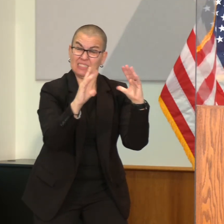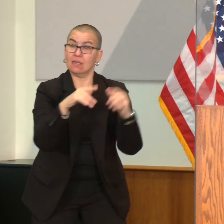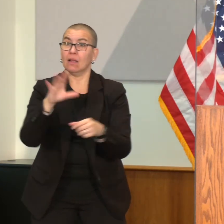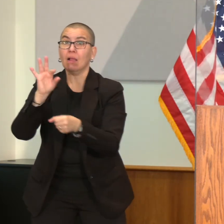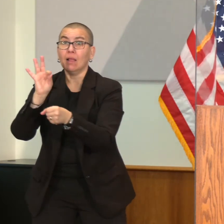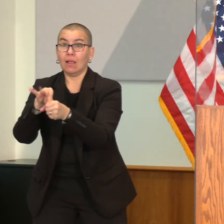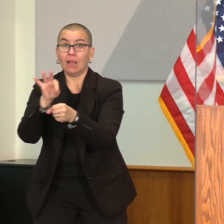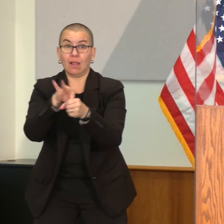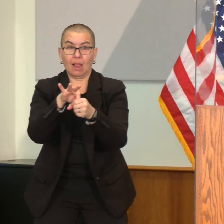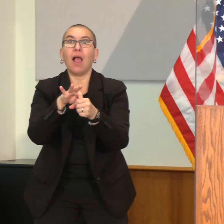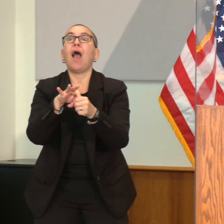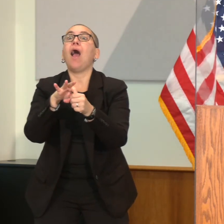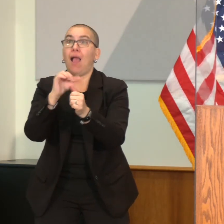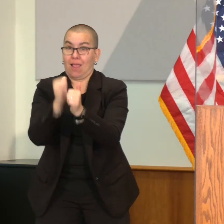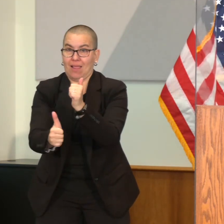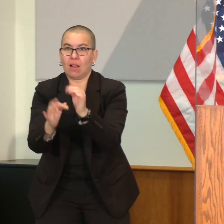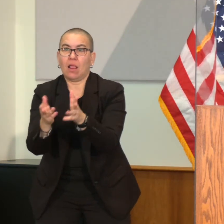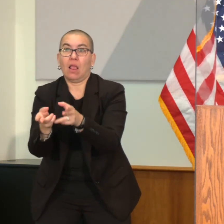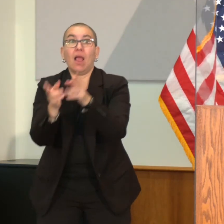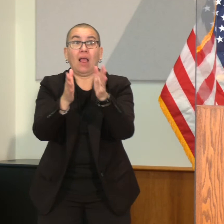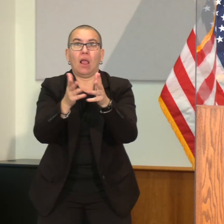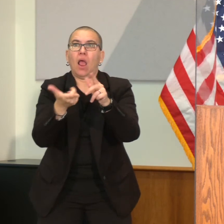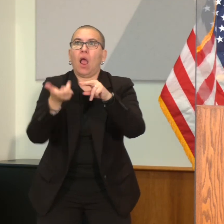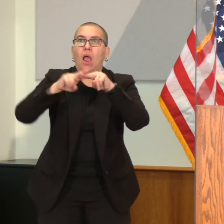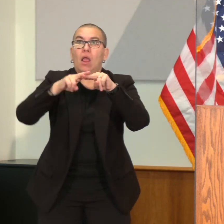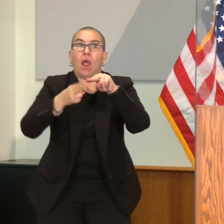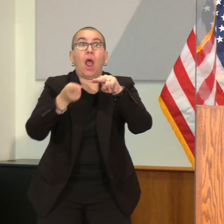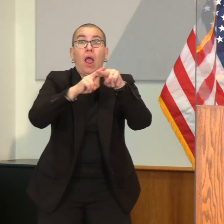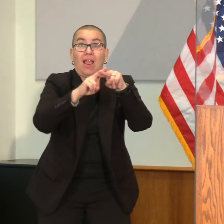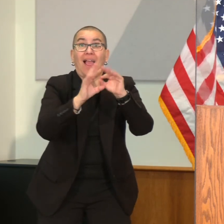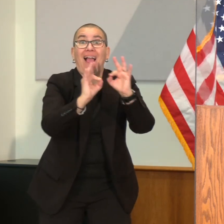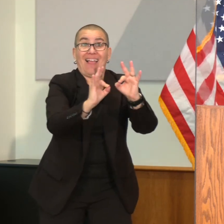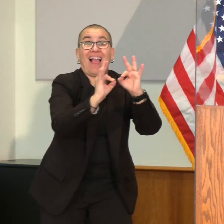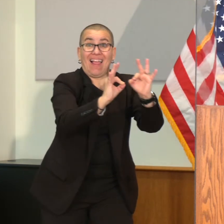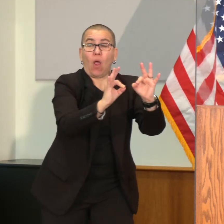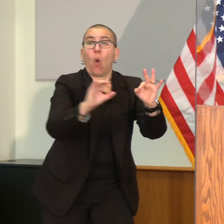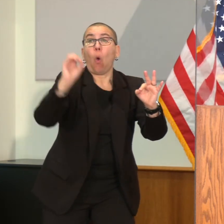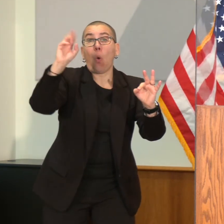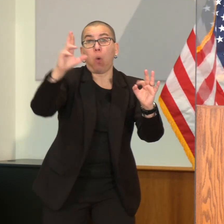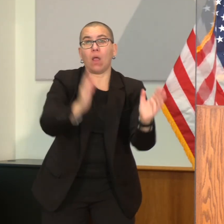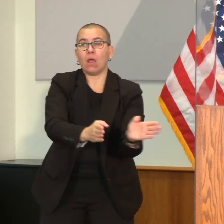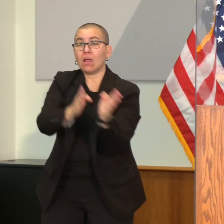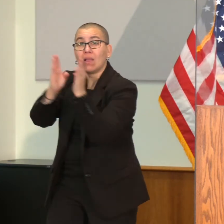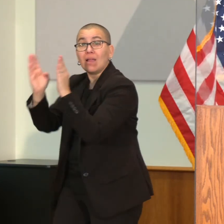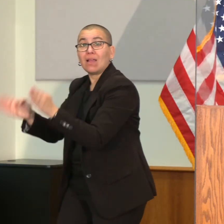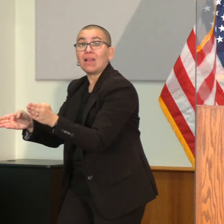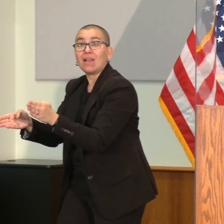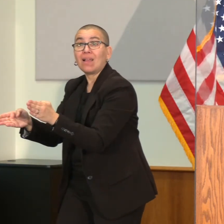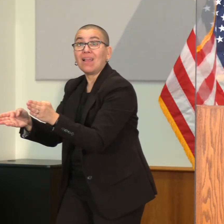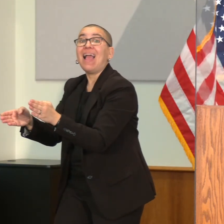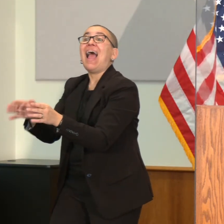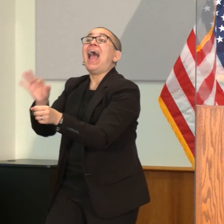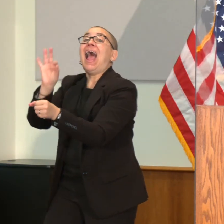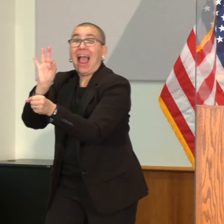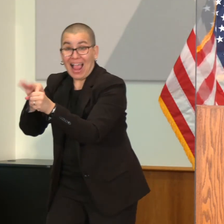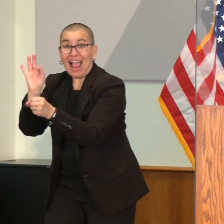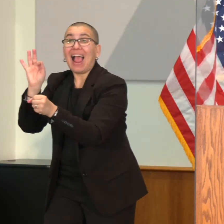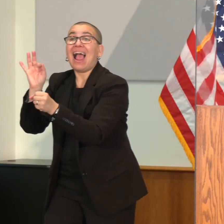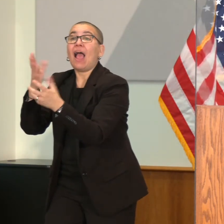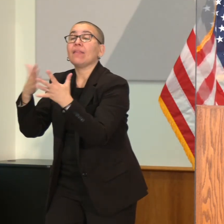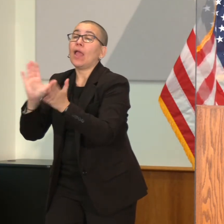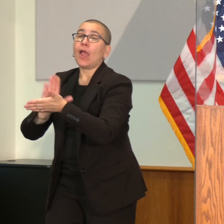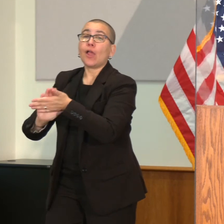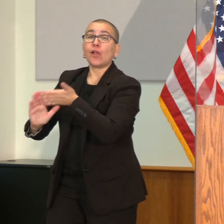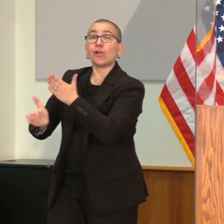or we can continue to sit in discomfort and remain silent and not take